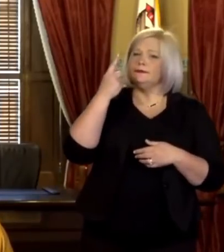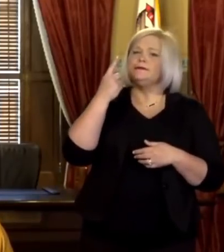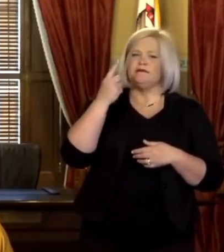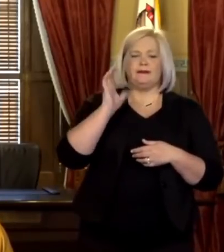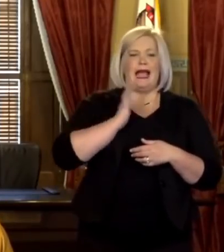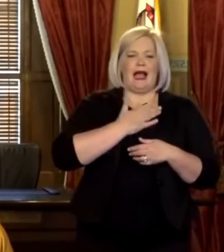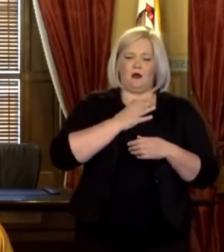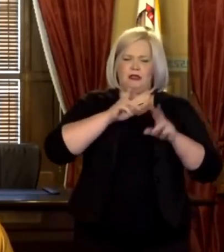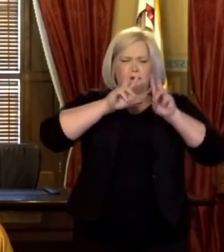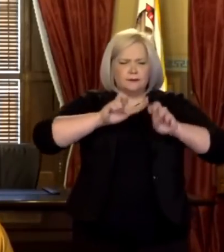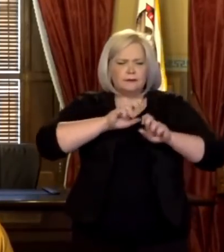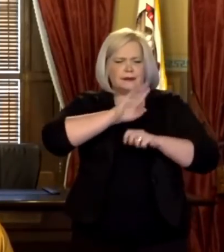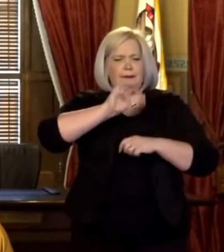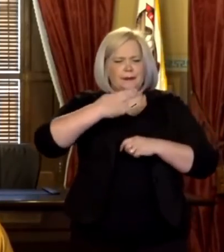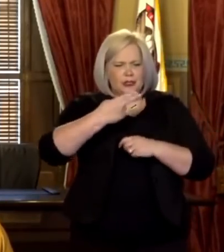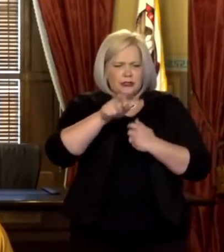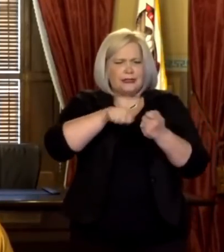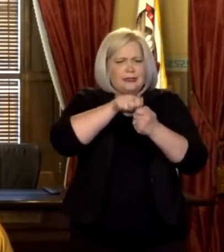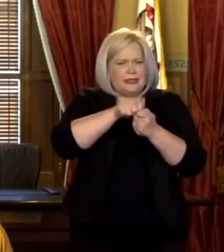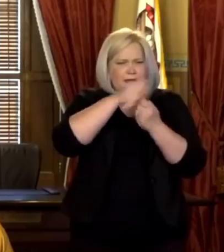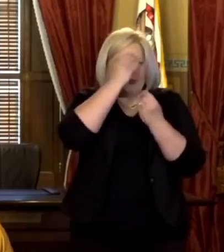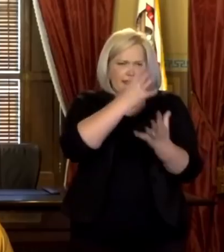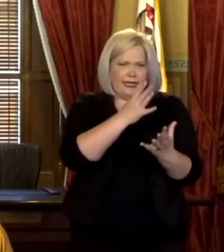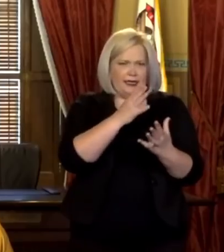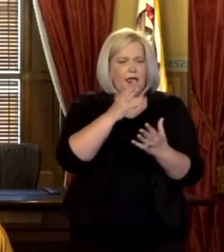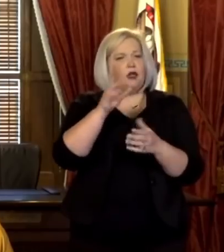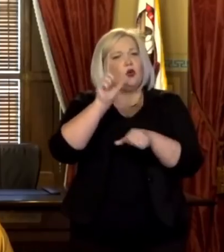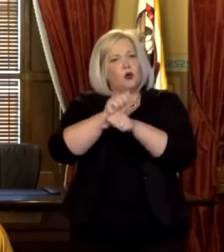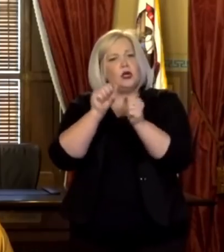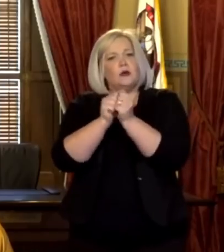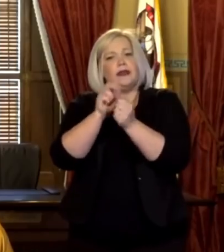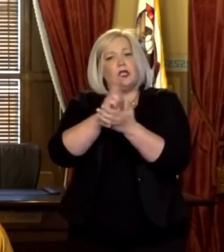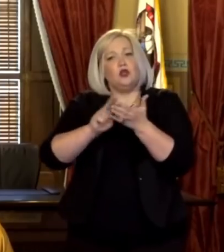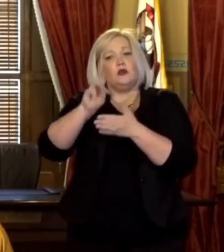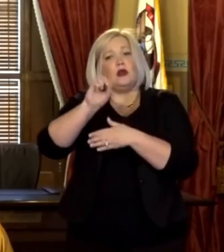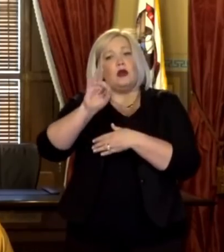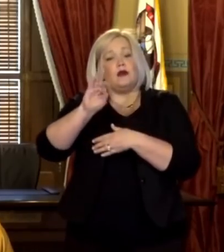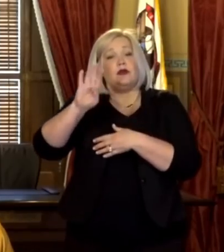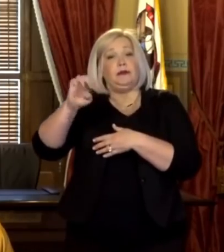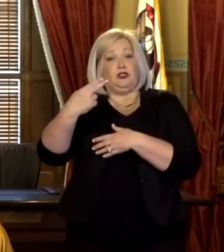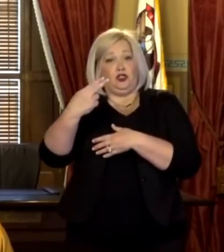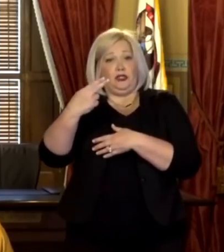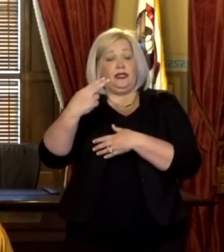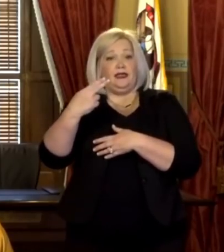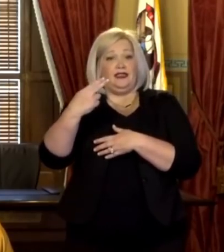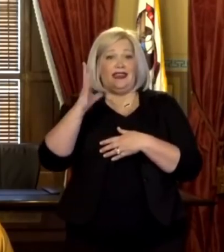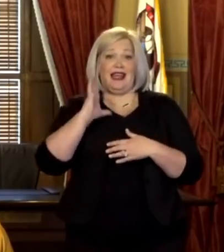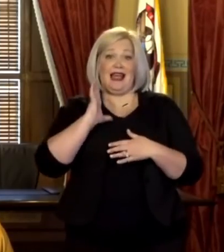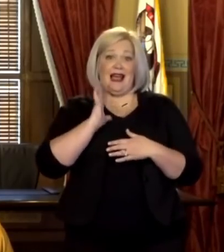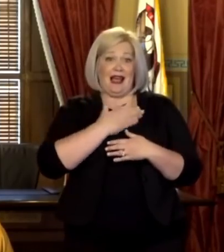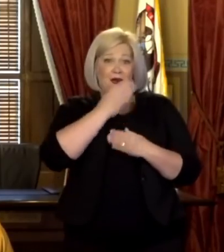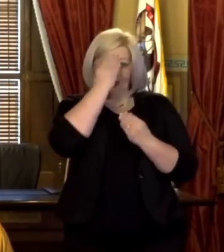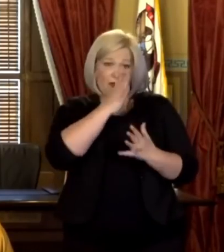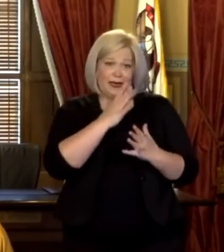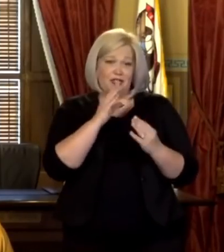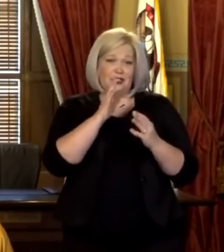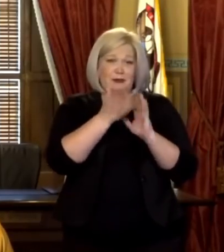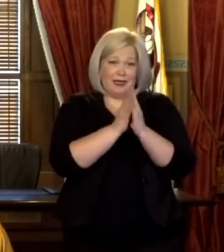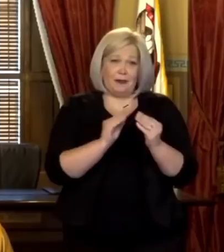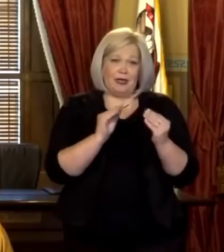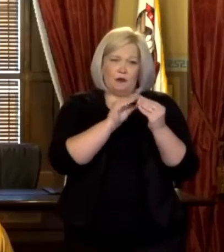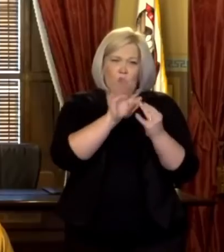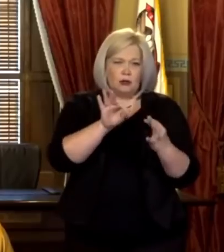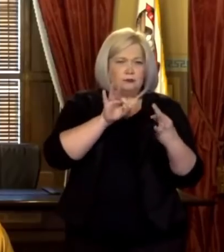Michigan-specific data. We're working with the University of Michigan. Our model is getting more and more accurate, we believe. But again, anyone who says they